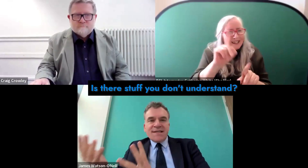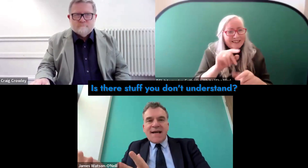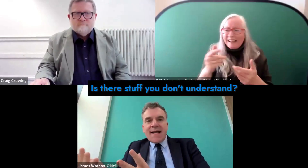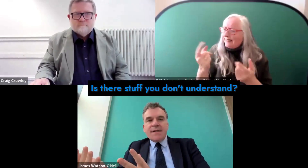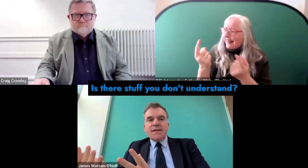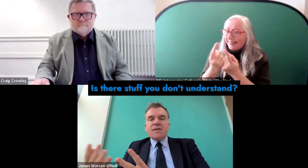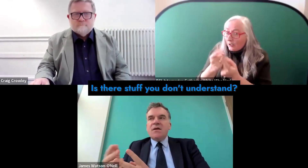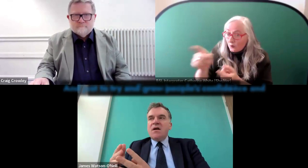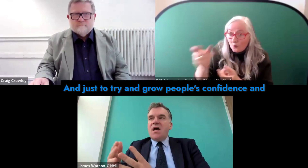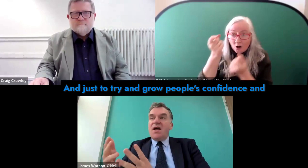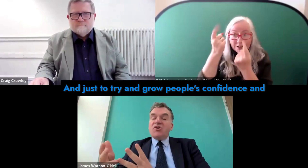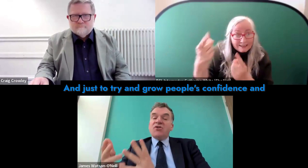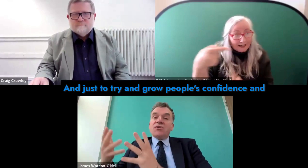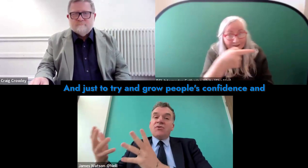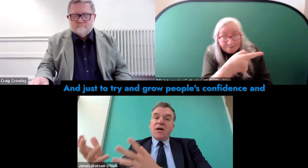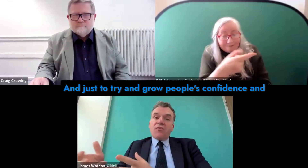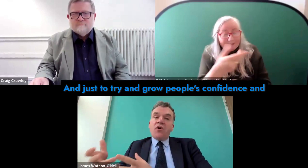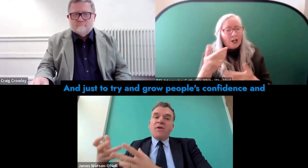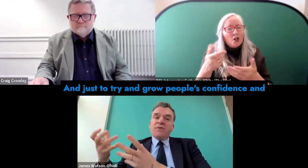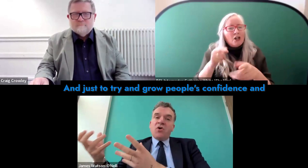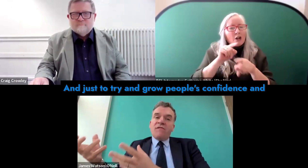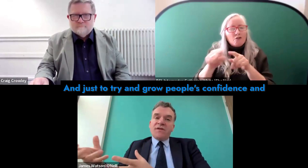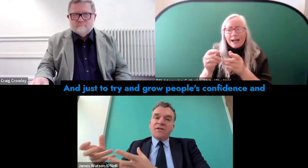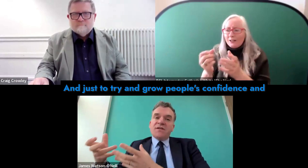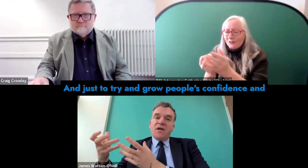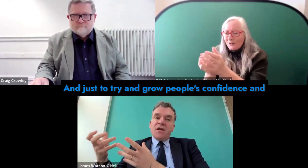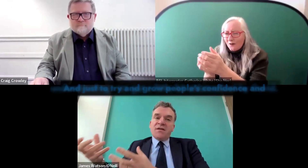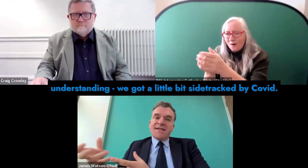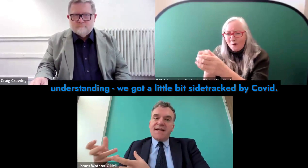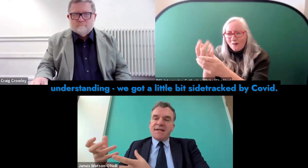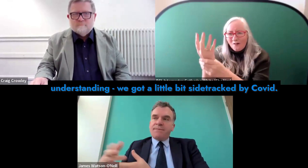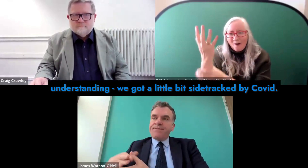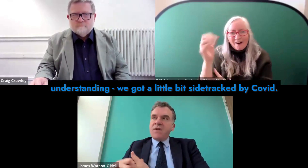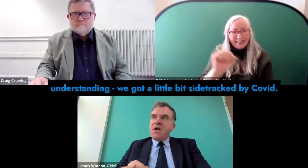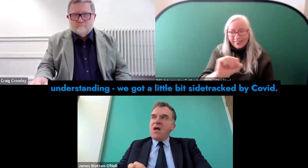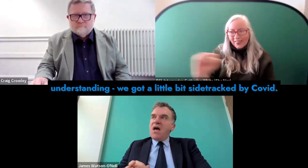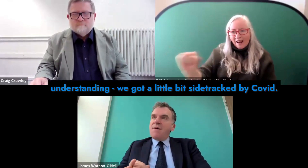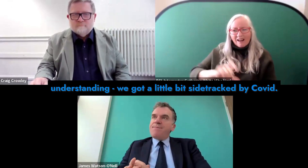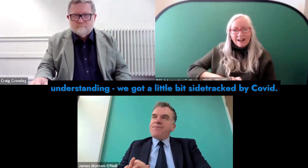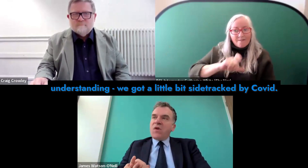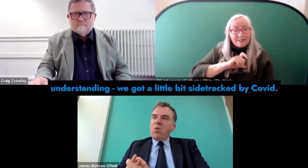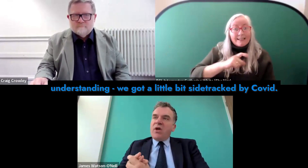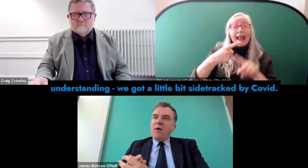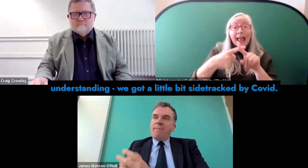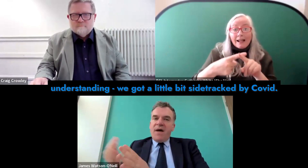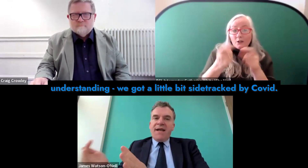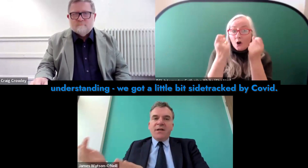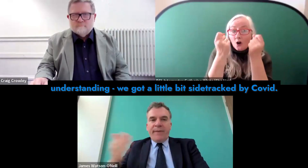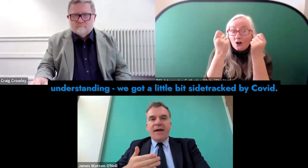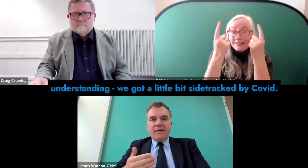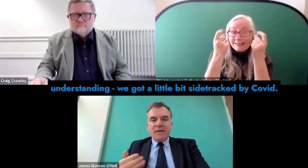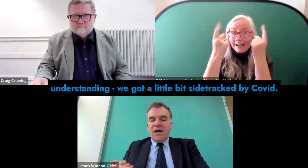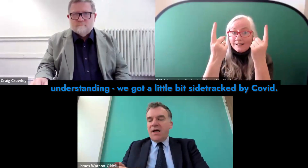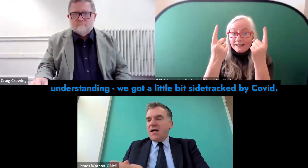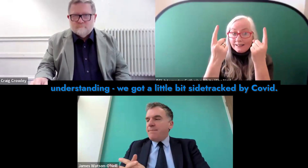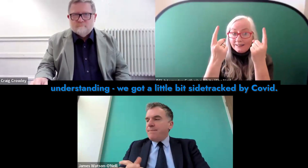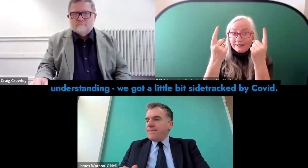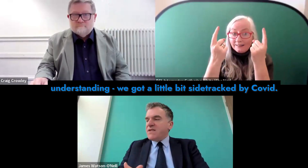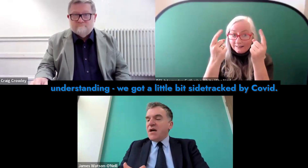stuff you don't understand? And just to try and grow people's confidence and understanding. We got a little